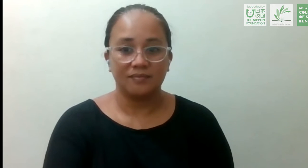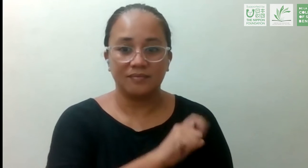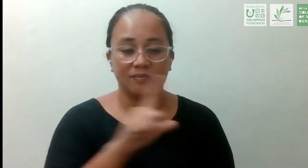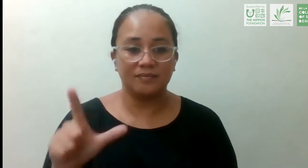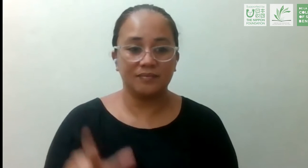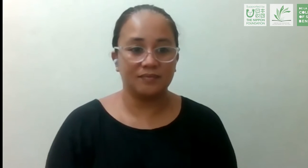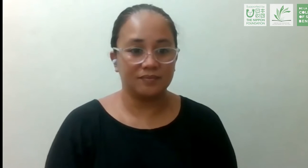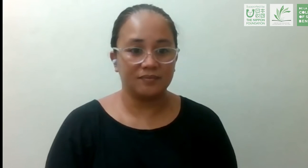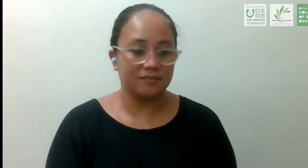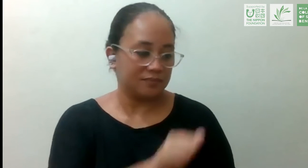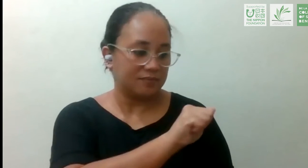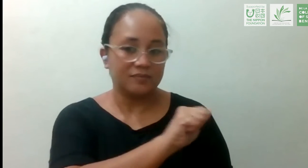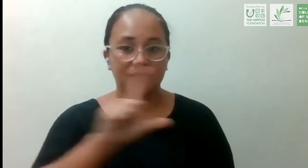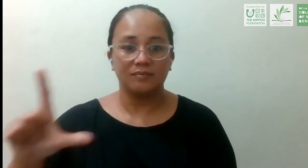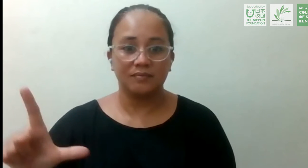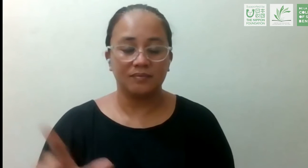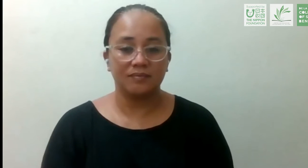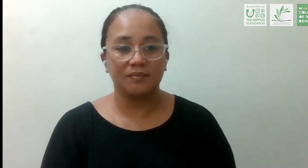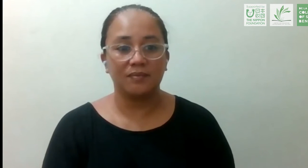And A moved to L.